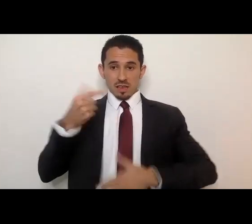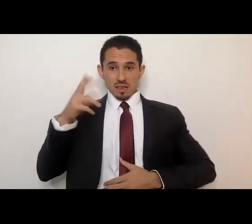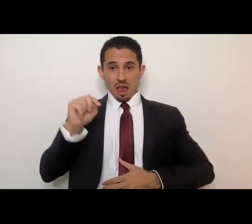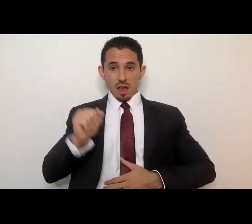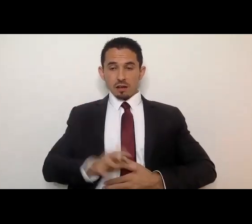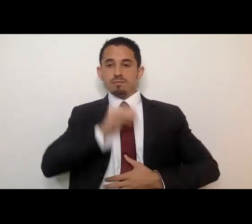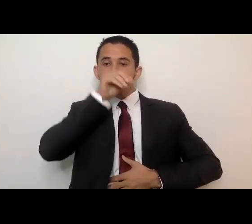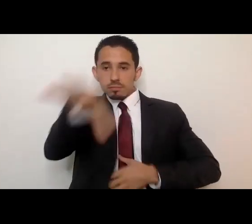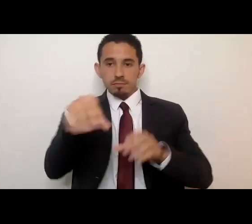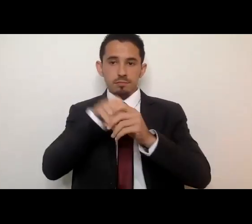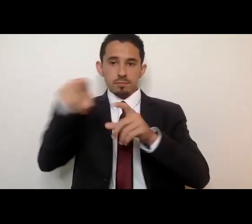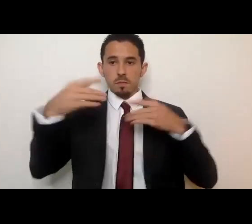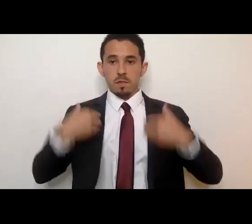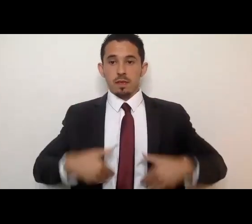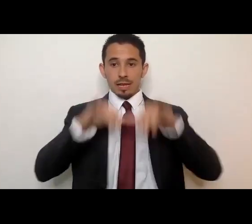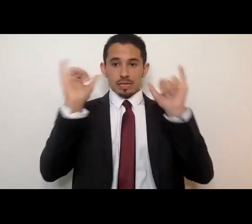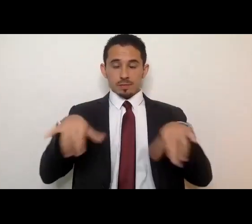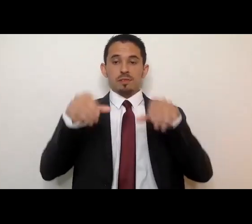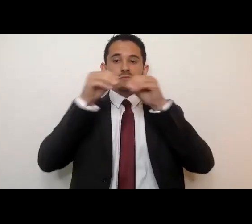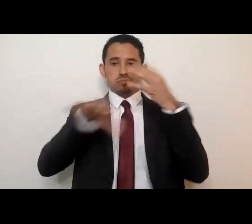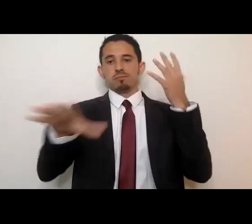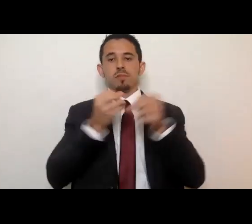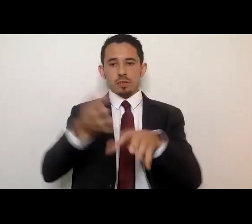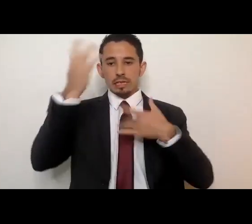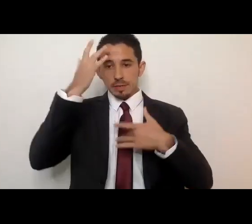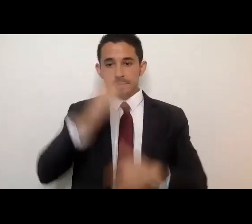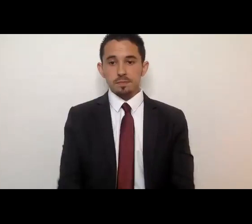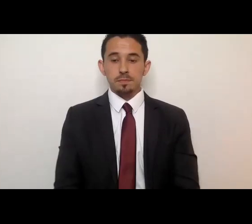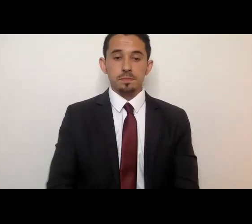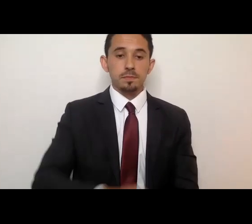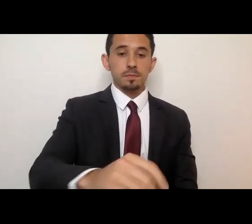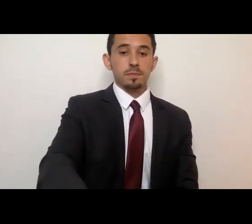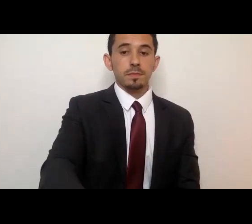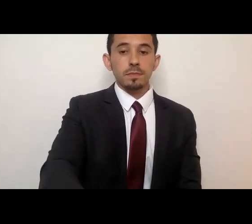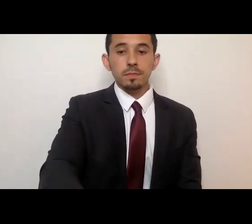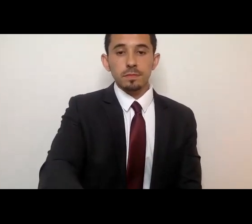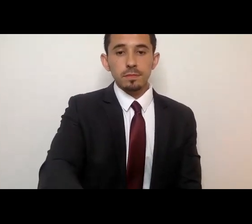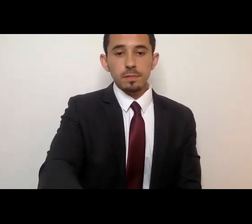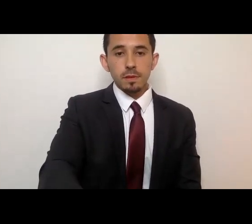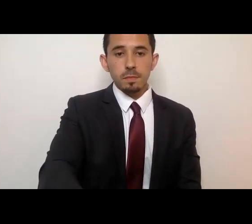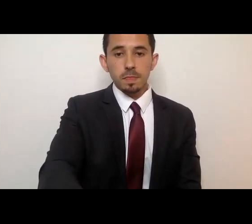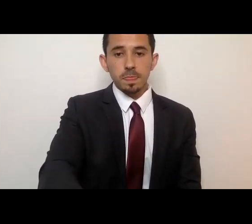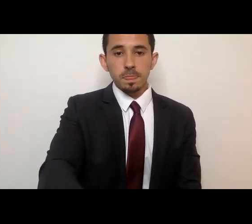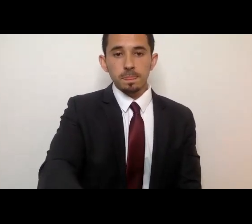And various pathogens that live in the gut of the tick will be regurgitated in the host's body and cause a systemic